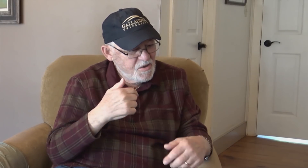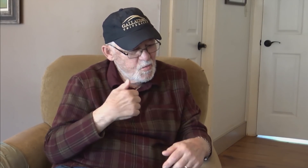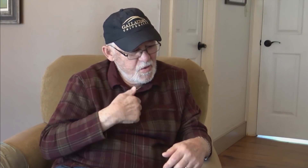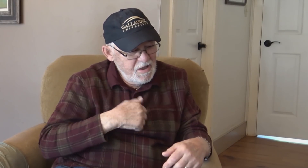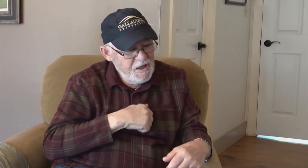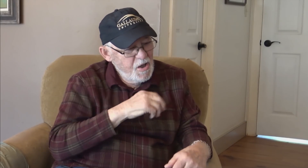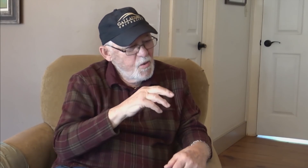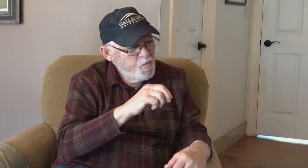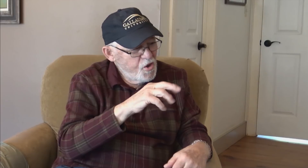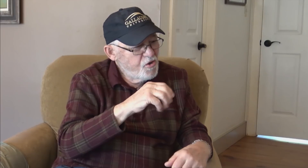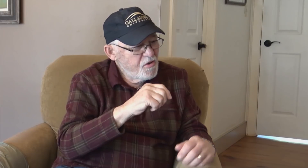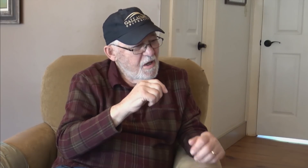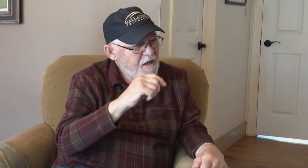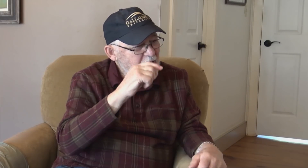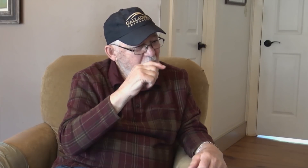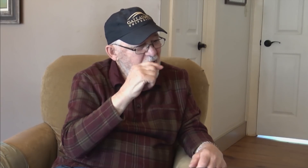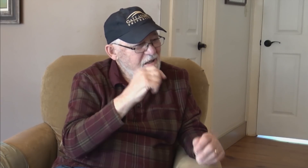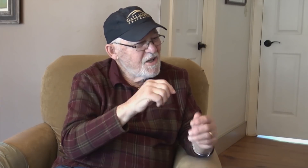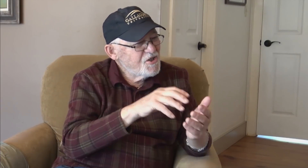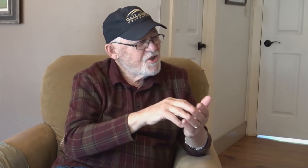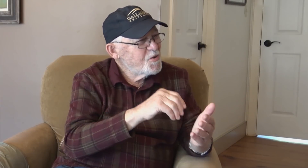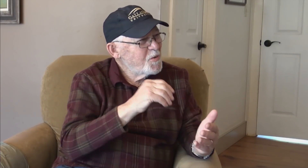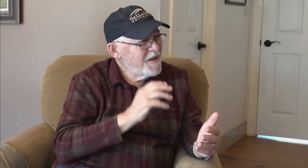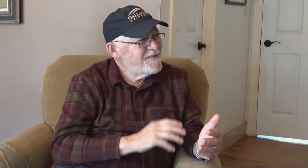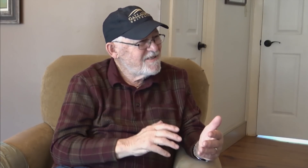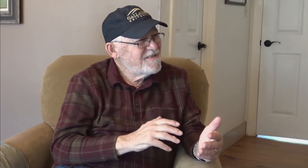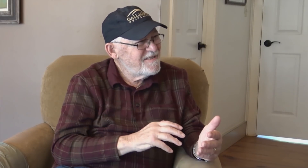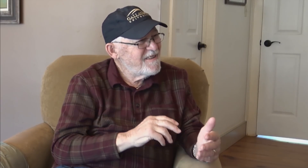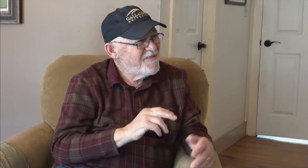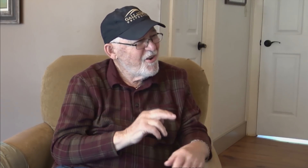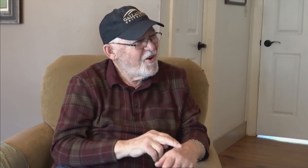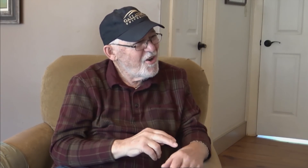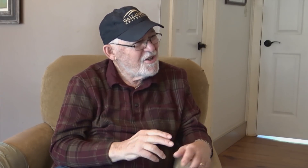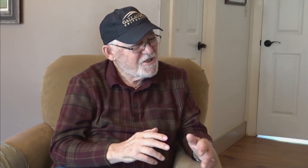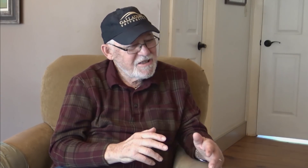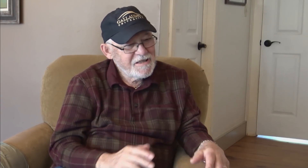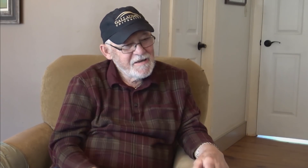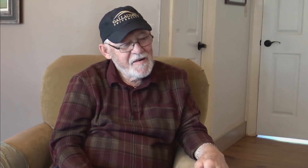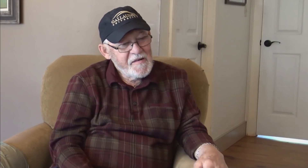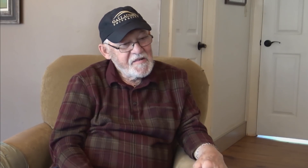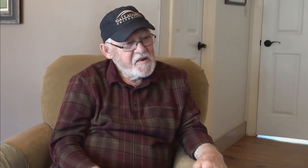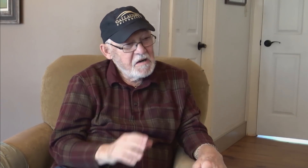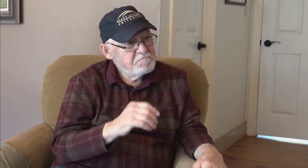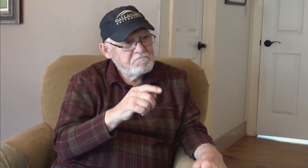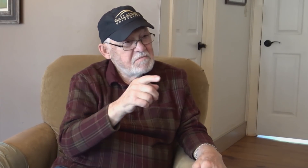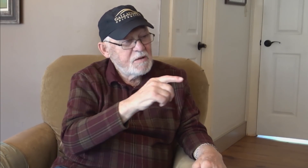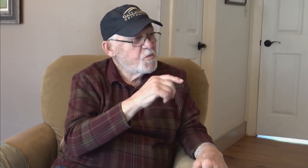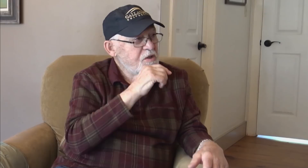part of Gallaudet for so long. We were students, of course, at the time.